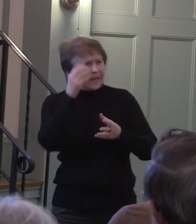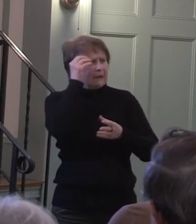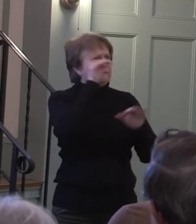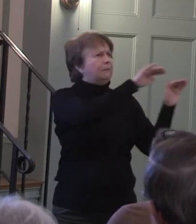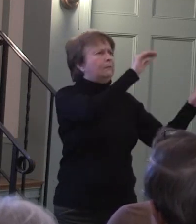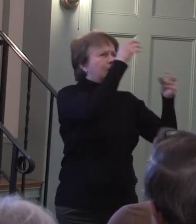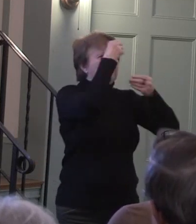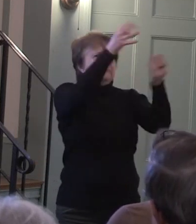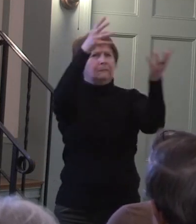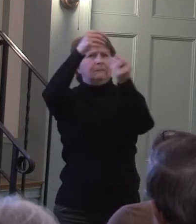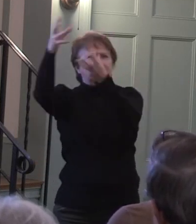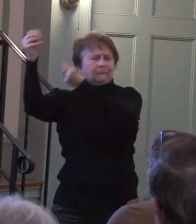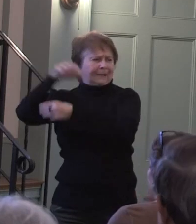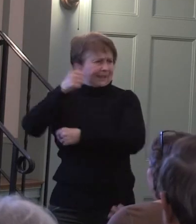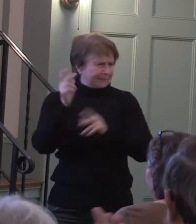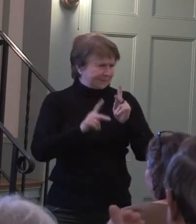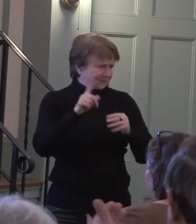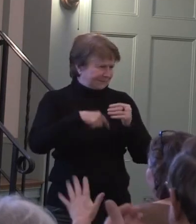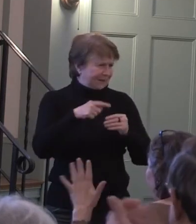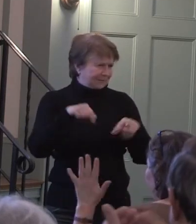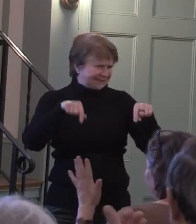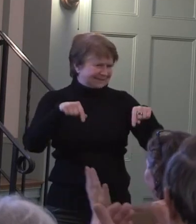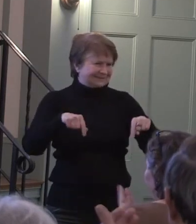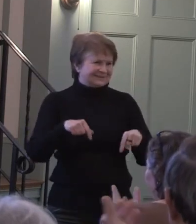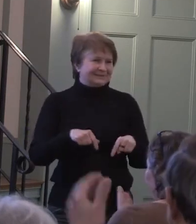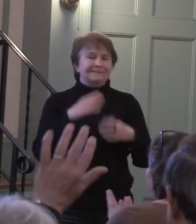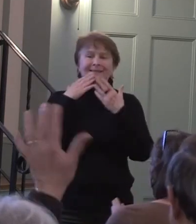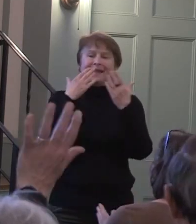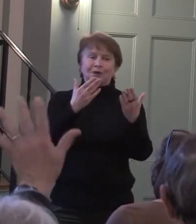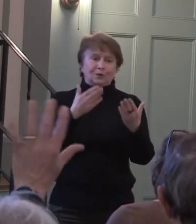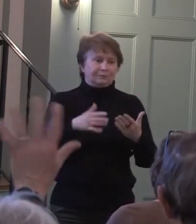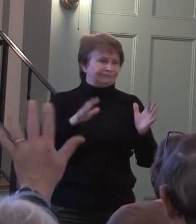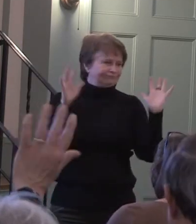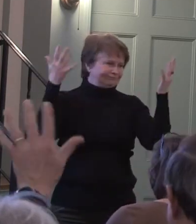it. Thank you. Thank you.